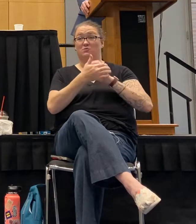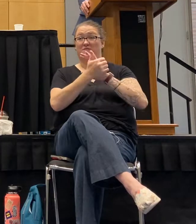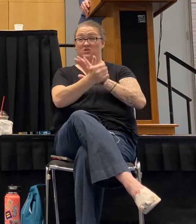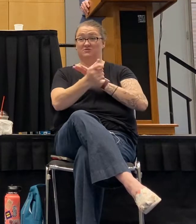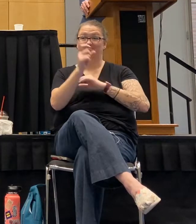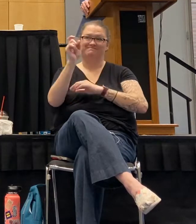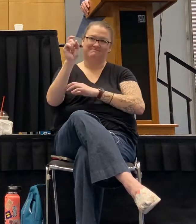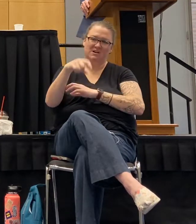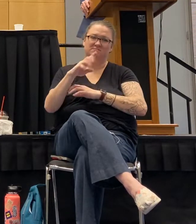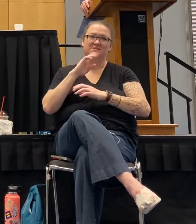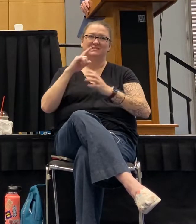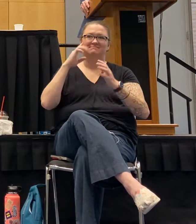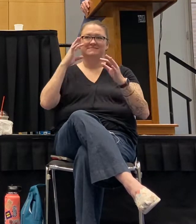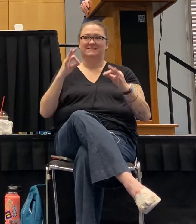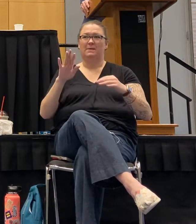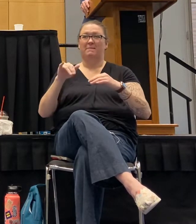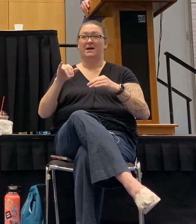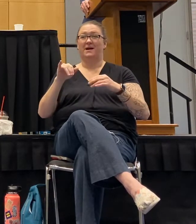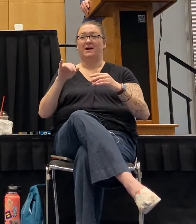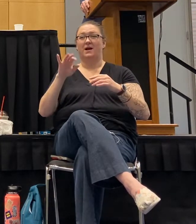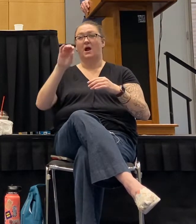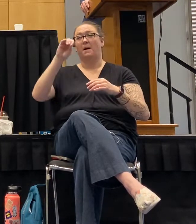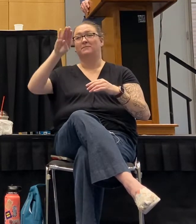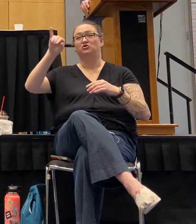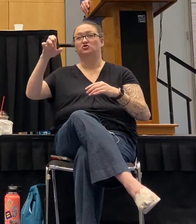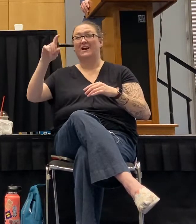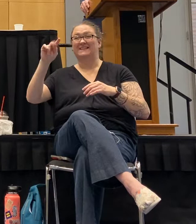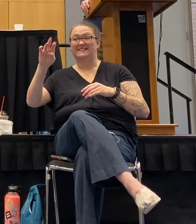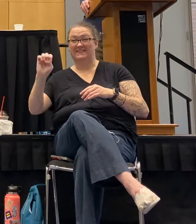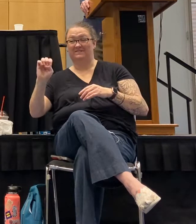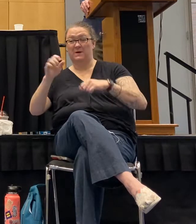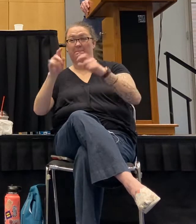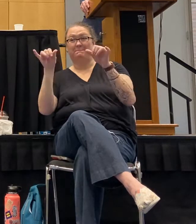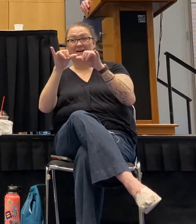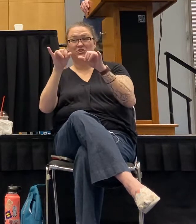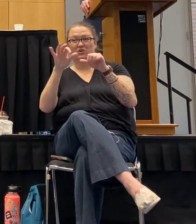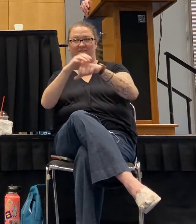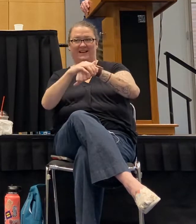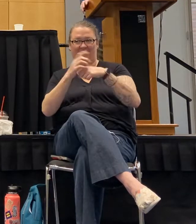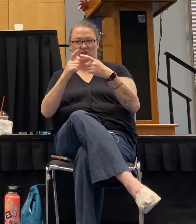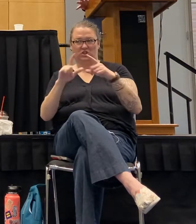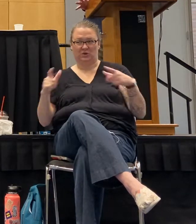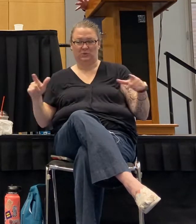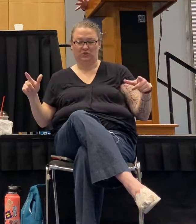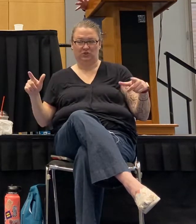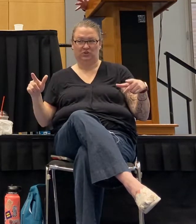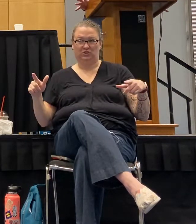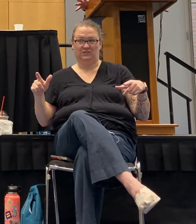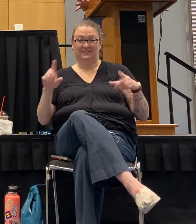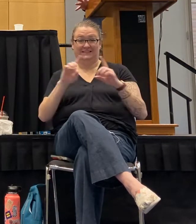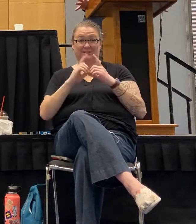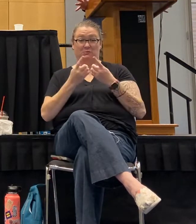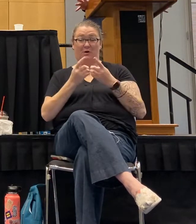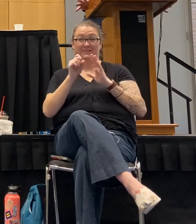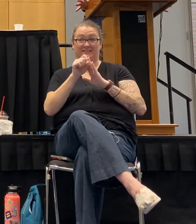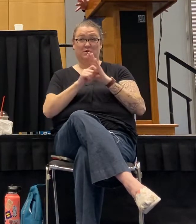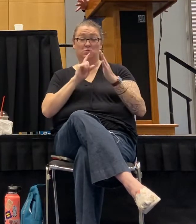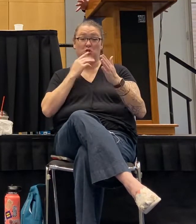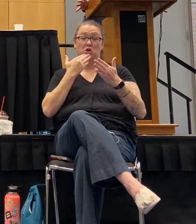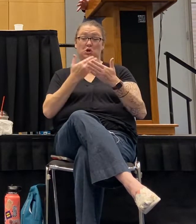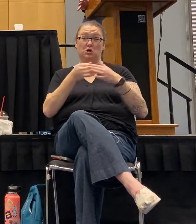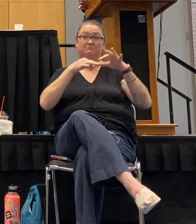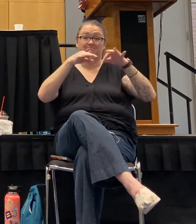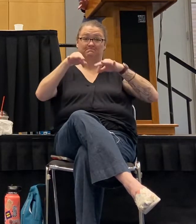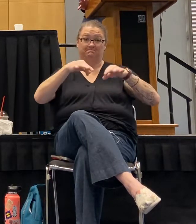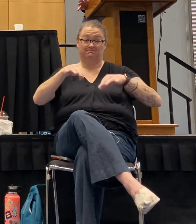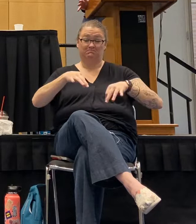it needs to be determined by an objective measurement of the English language. And then that as the Department of State is really good at